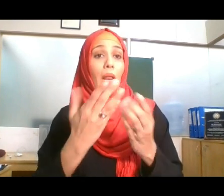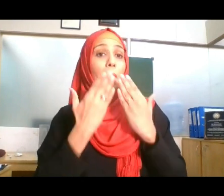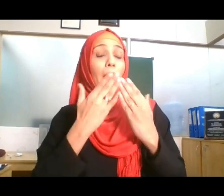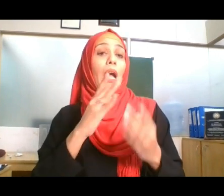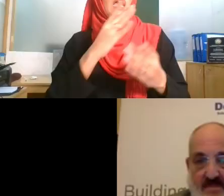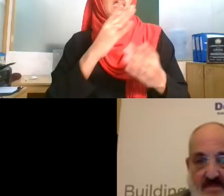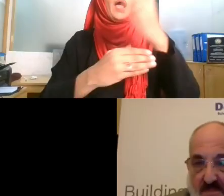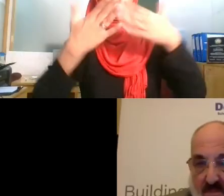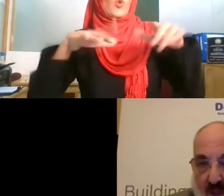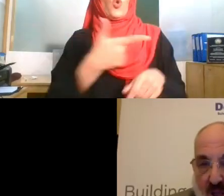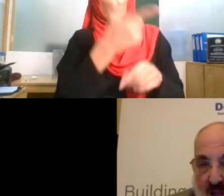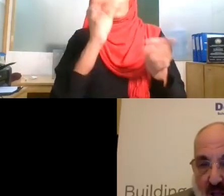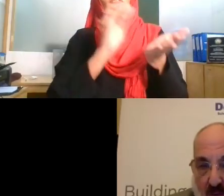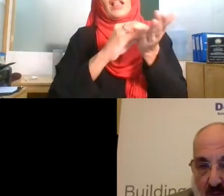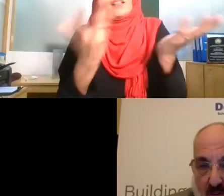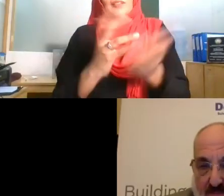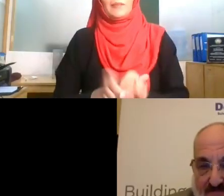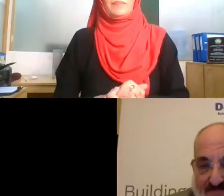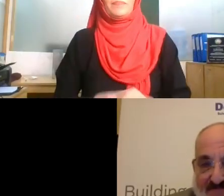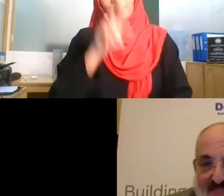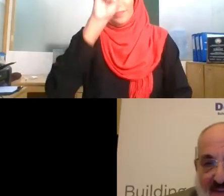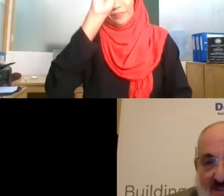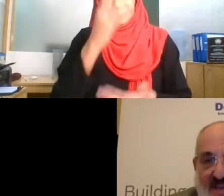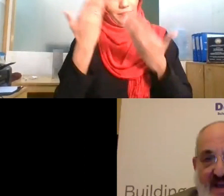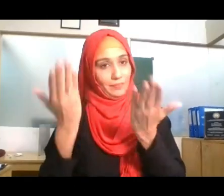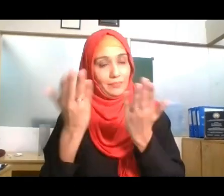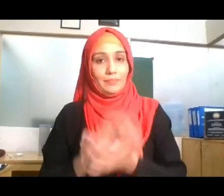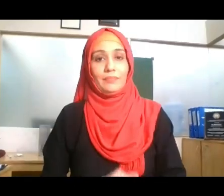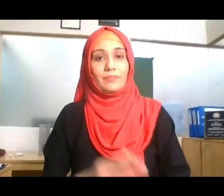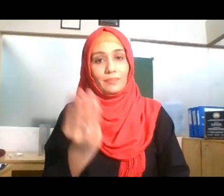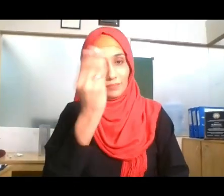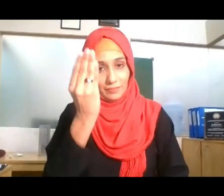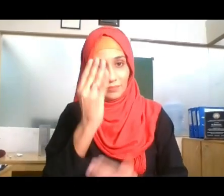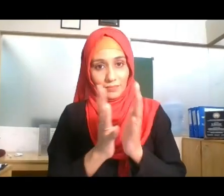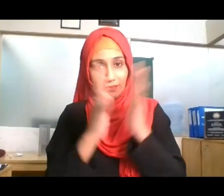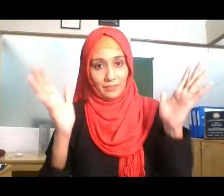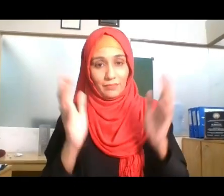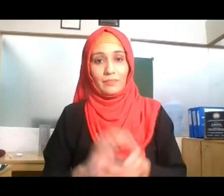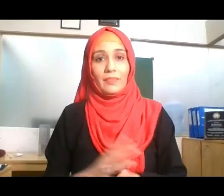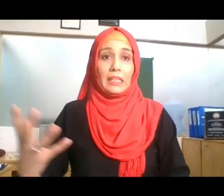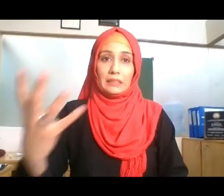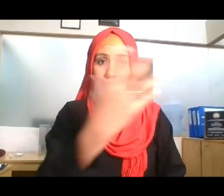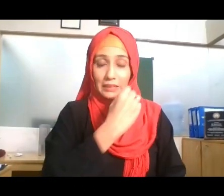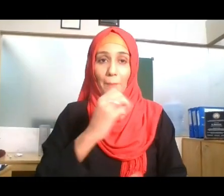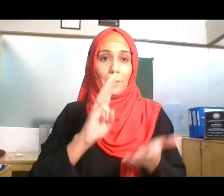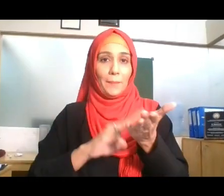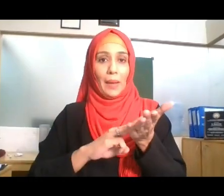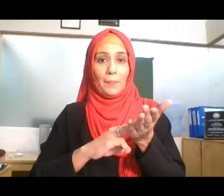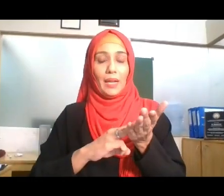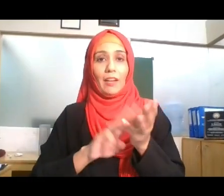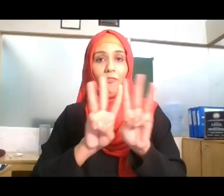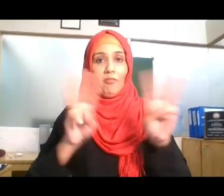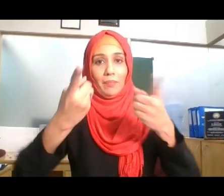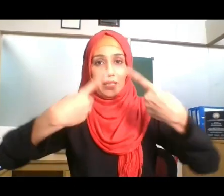disabilities. Over to you, Richard. Thank you, Sahar, and a big thanks to all the panelists